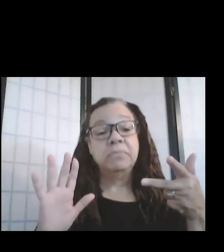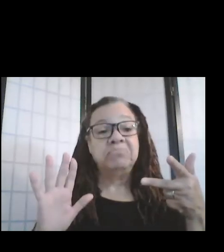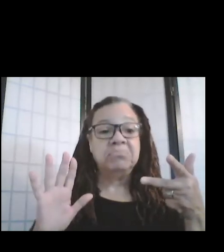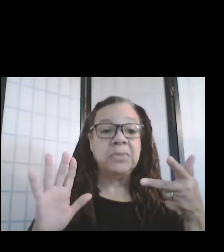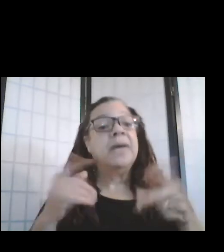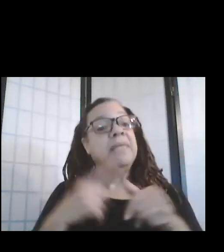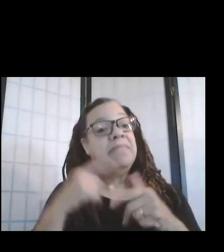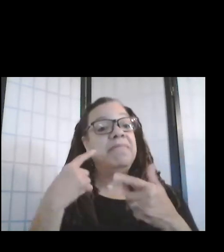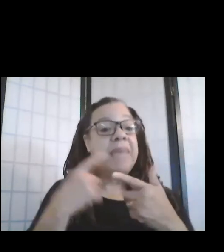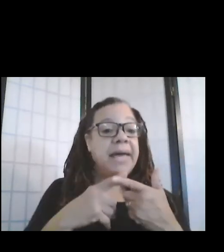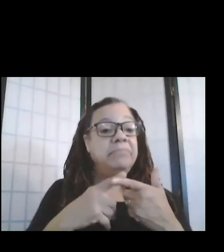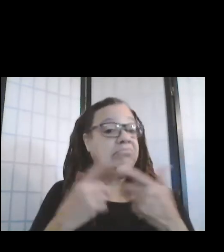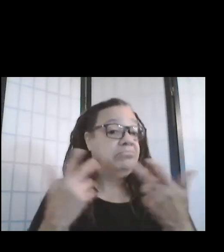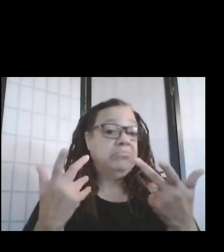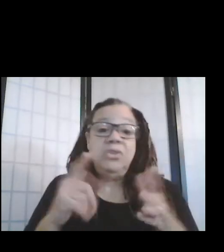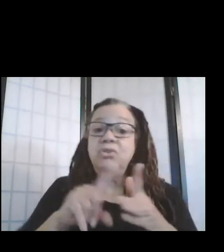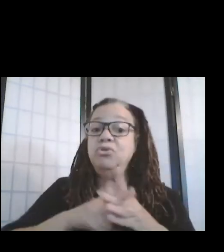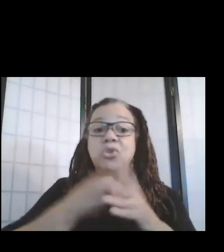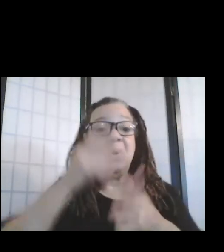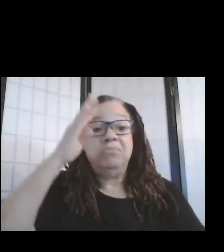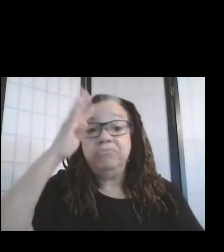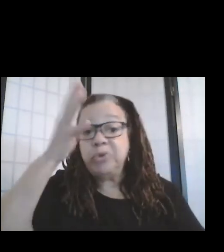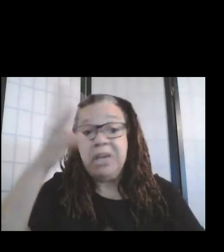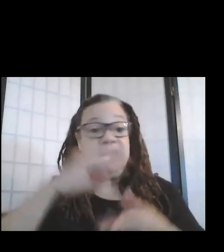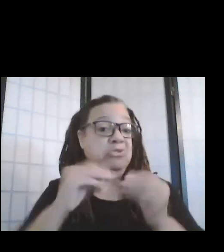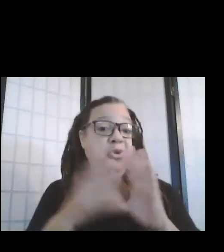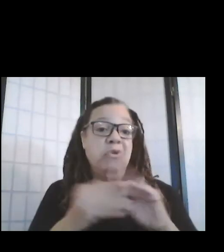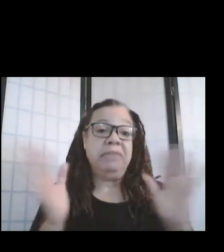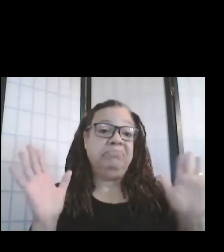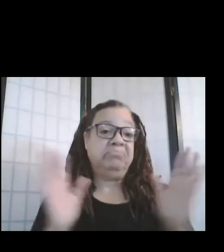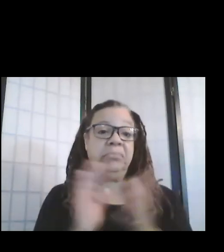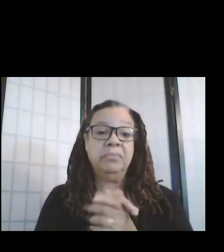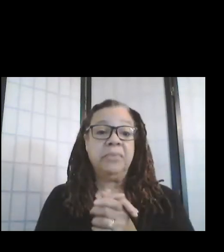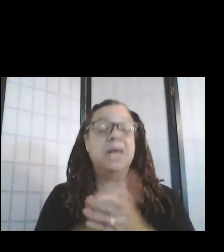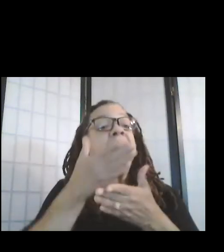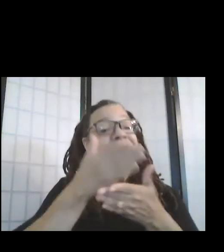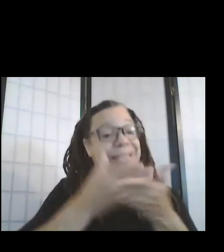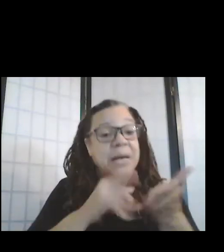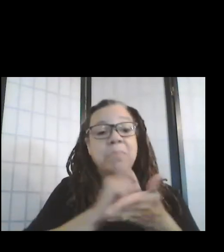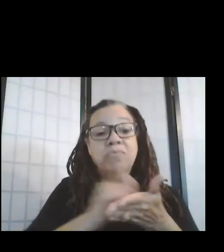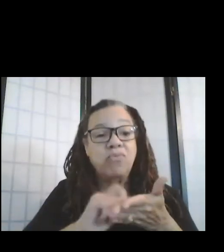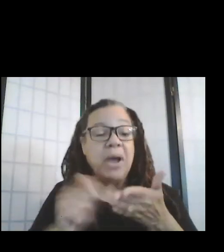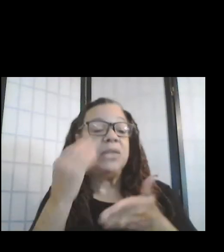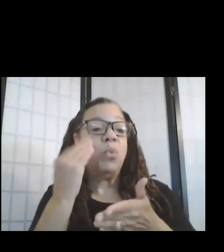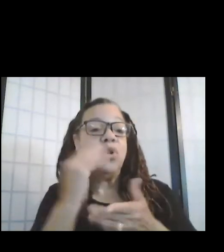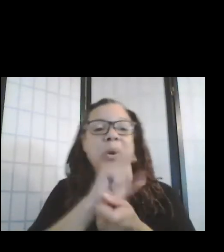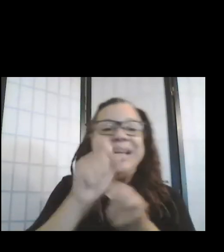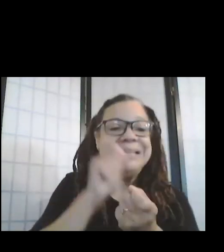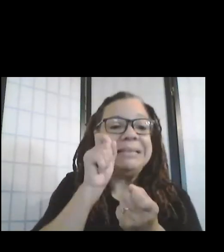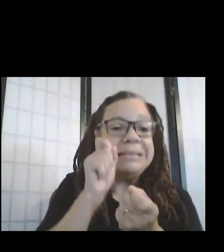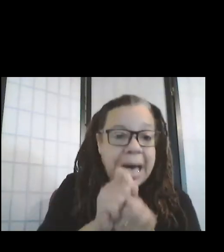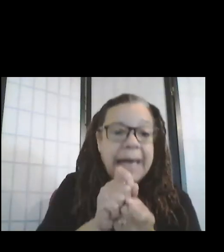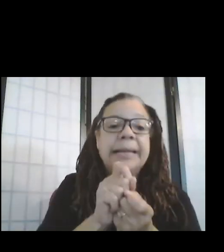then you sit about and create the story. And some writers love to know exactly as they